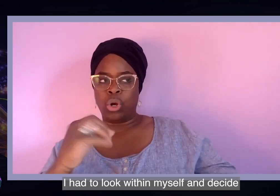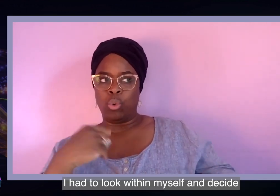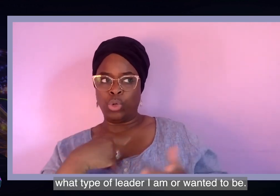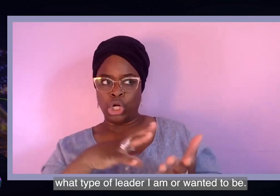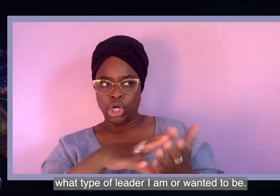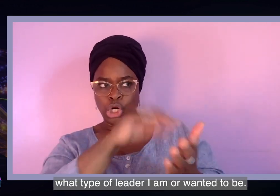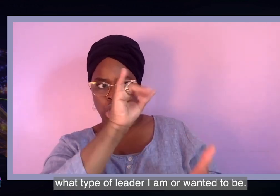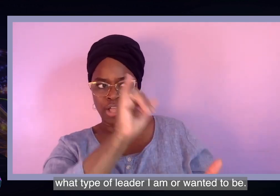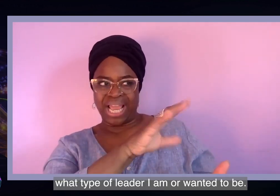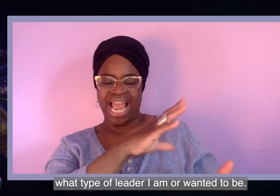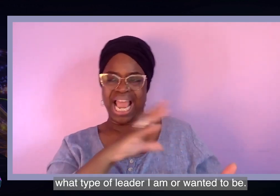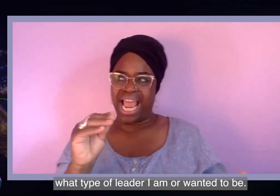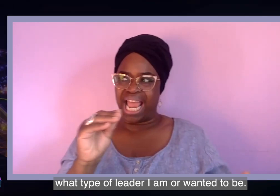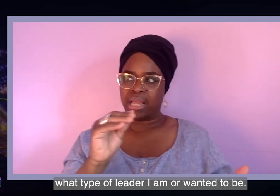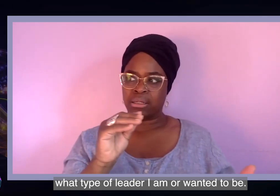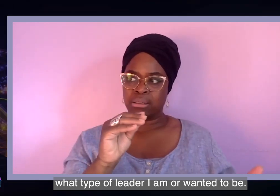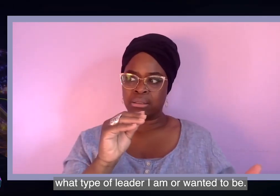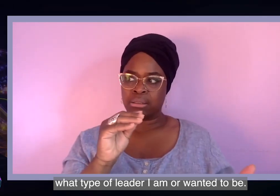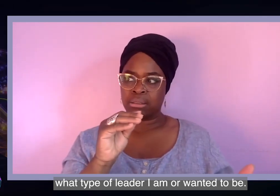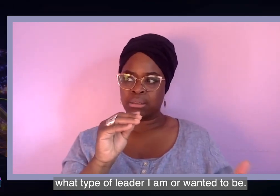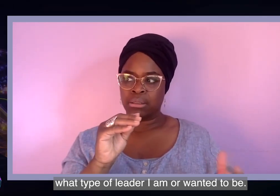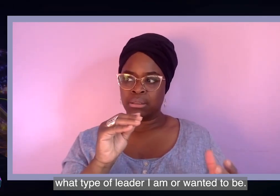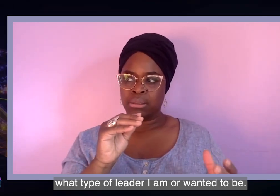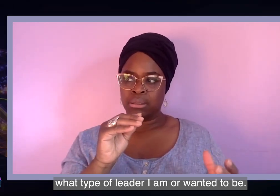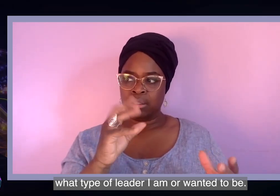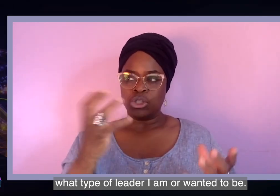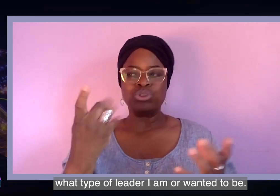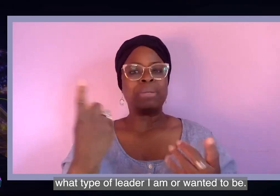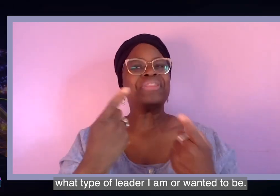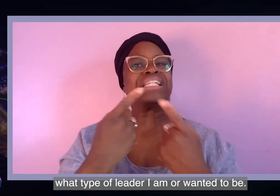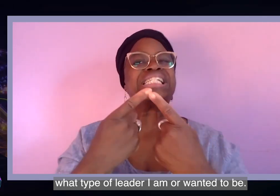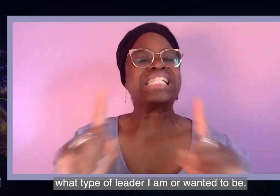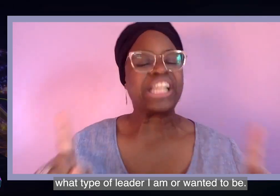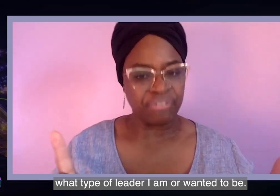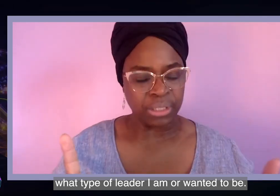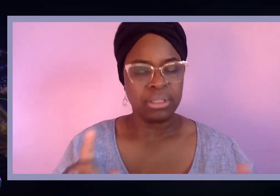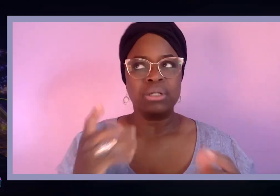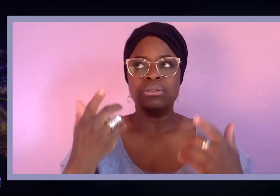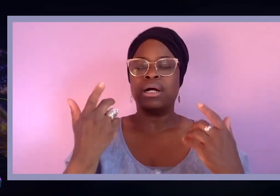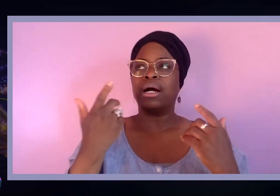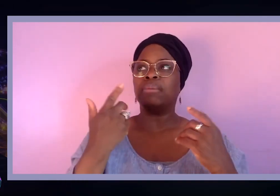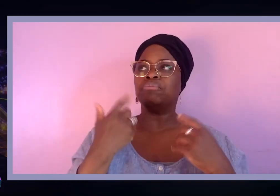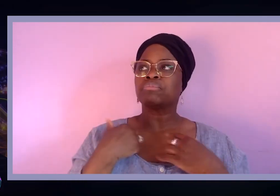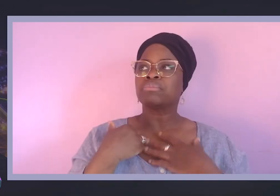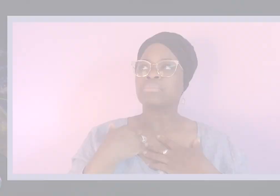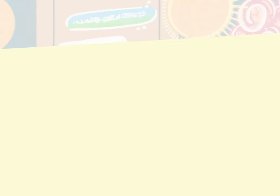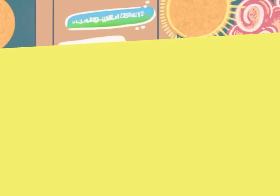and decide what type of leader I am or wanted to be.